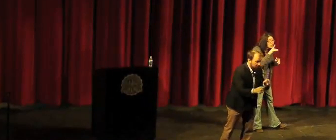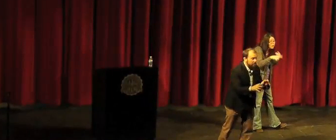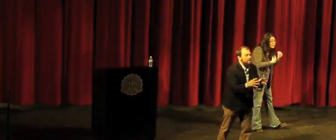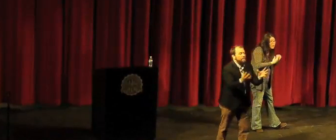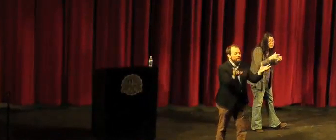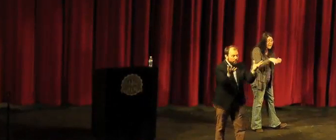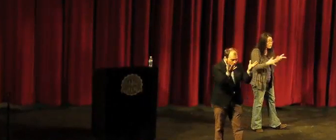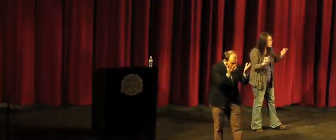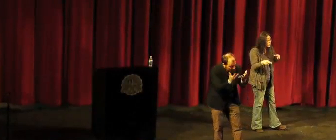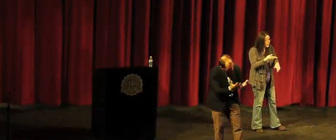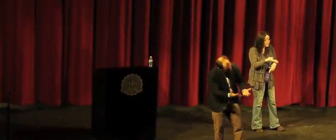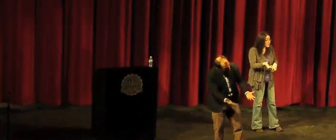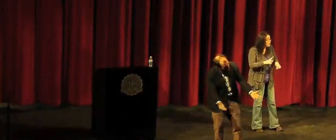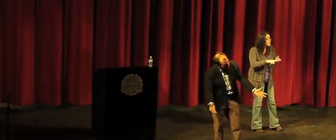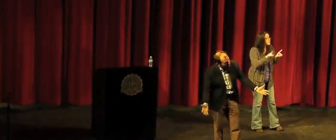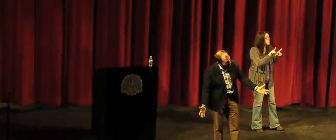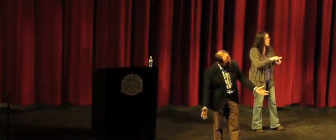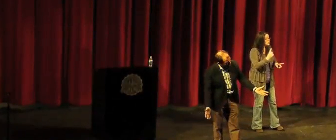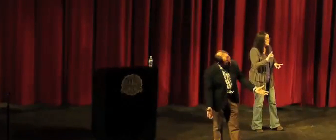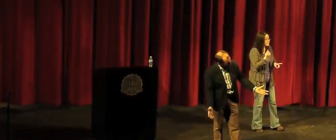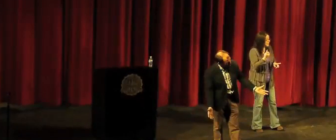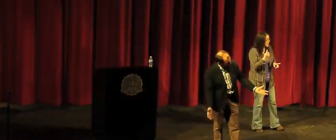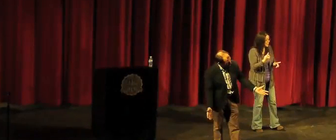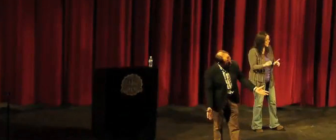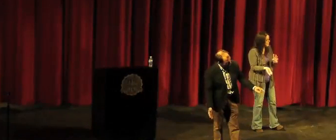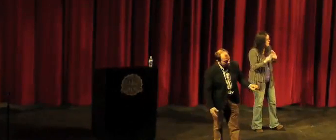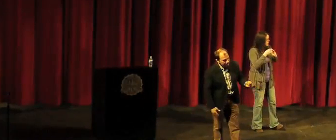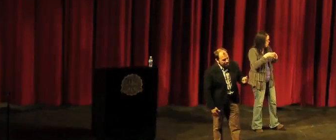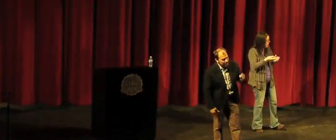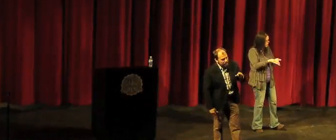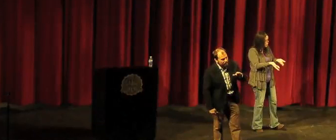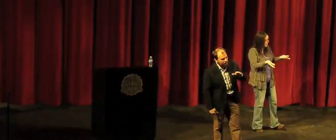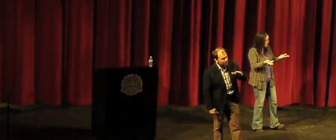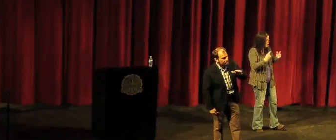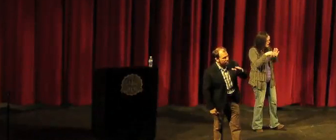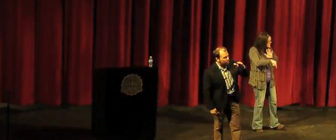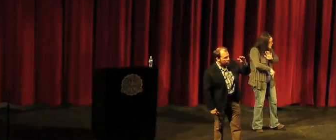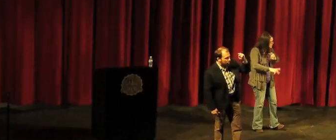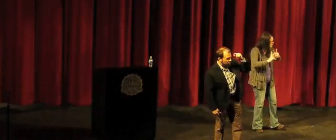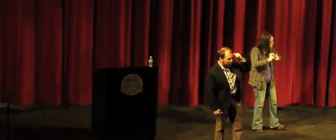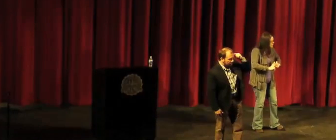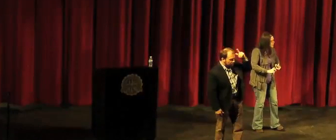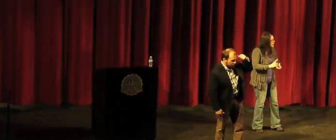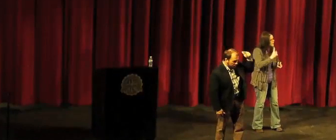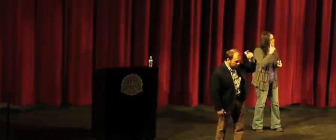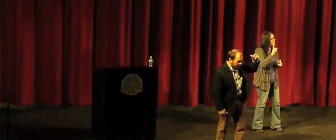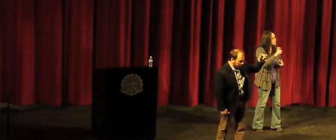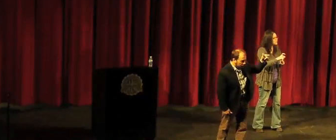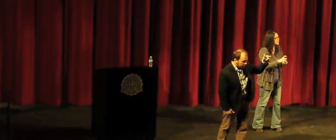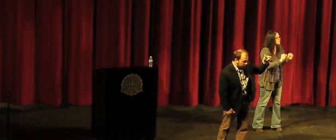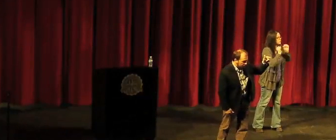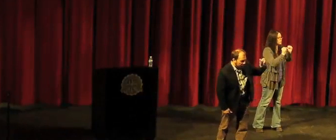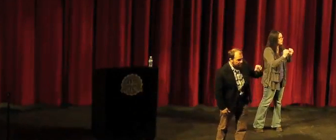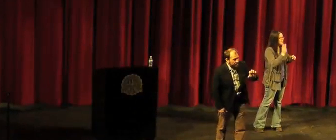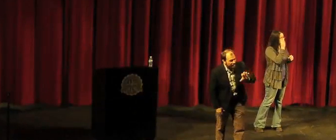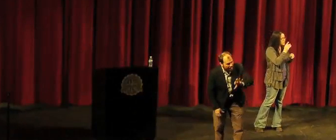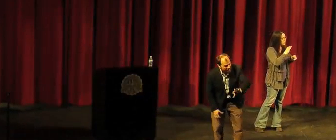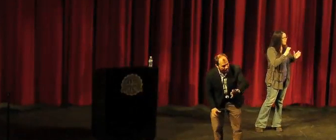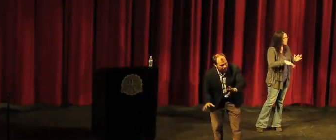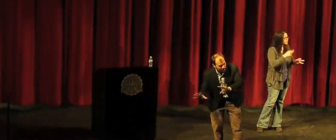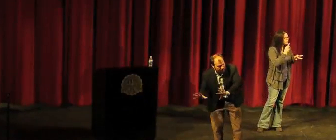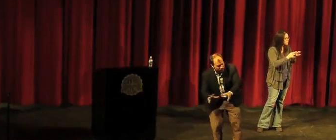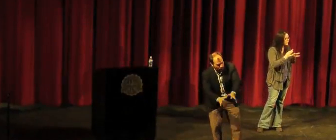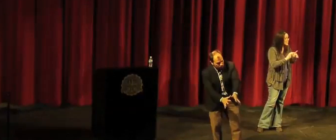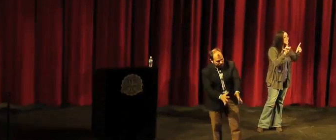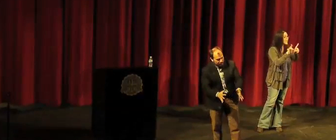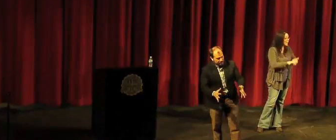what's going on there, but there's also something, always something more going on. And I think we need to concurrently think about the Christian faith